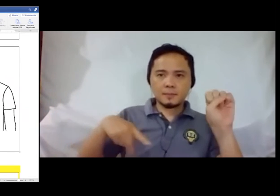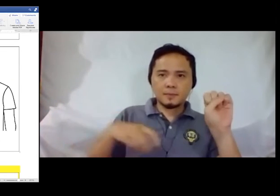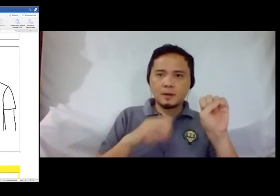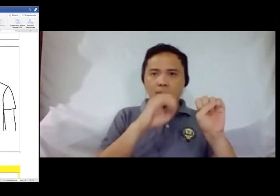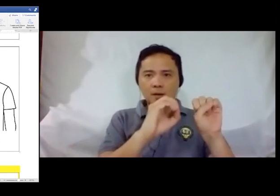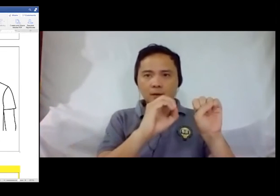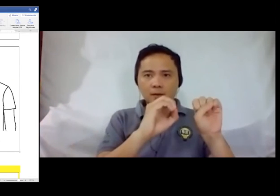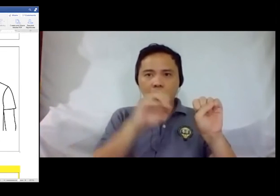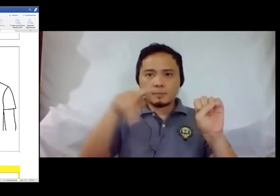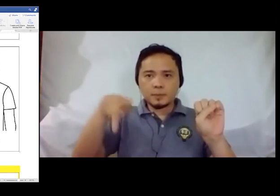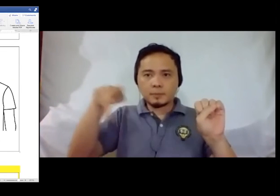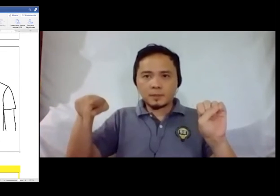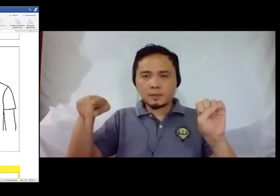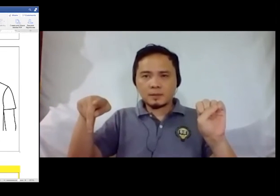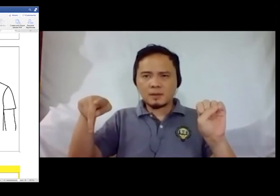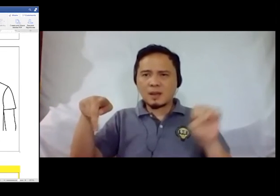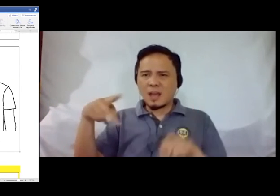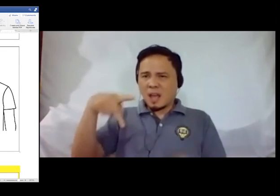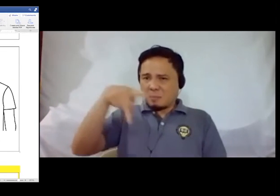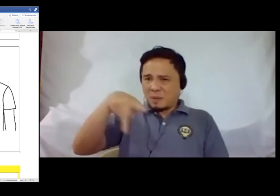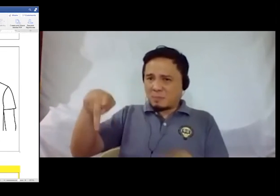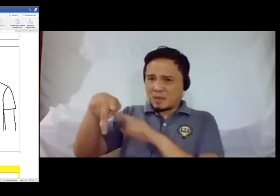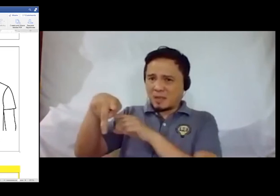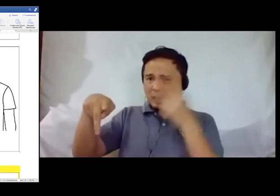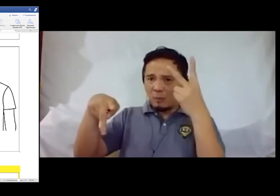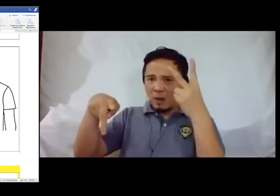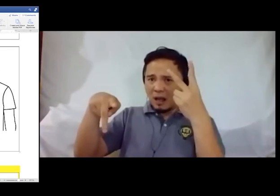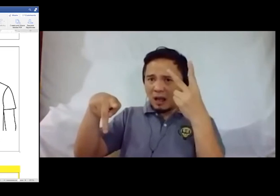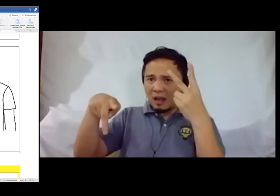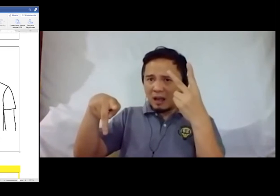But you can't have two predicates in one sentence.